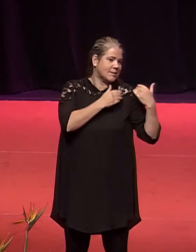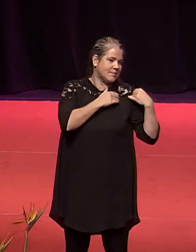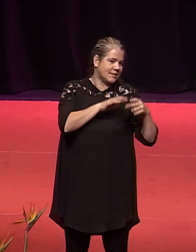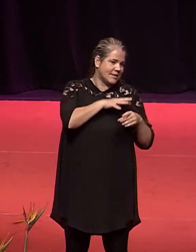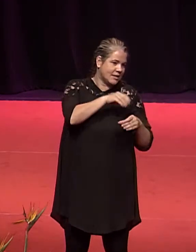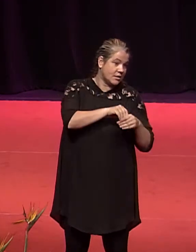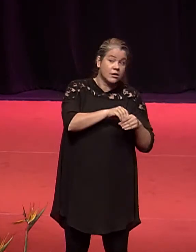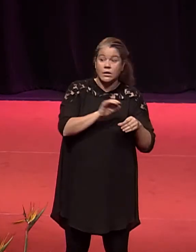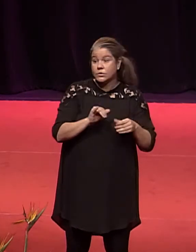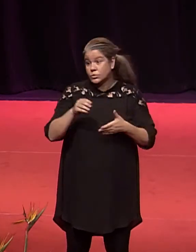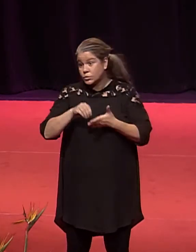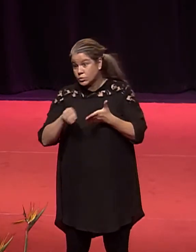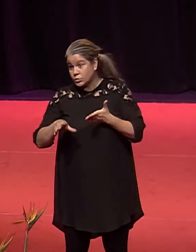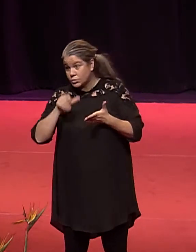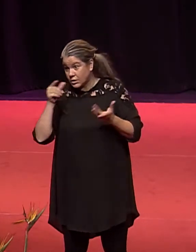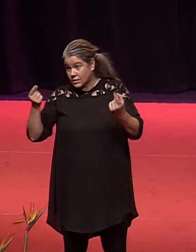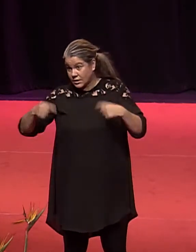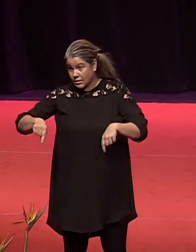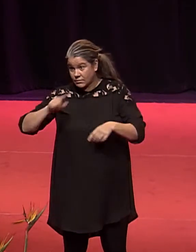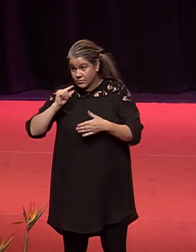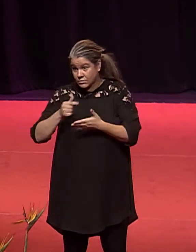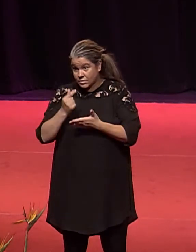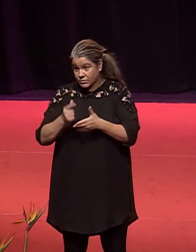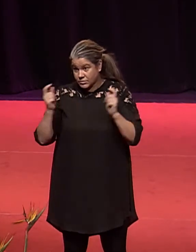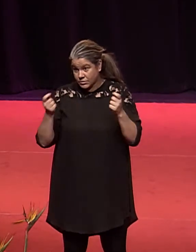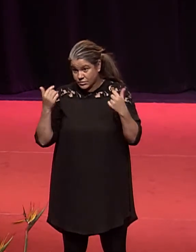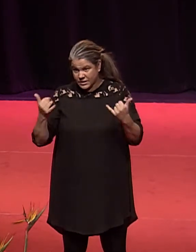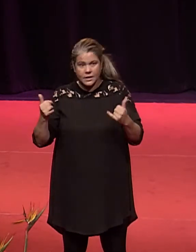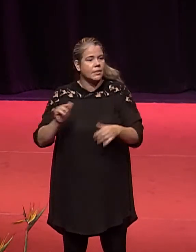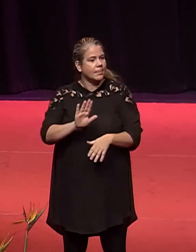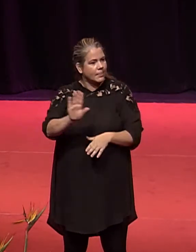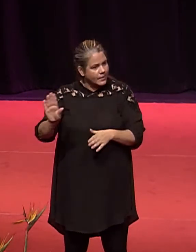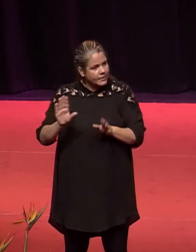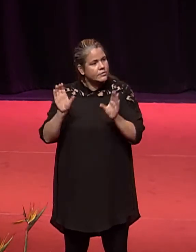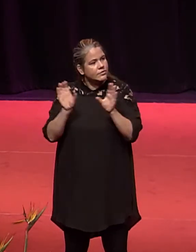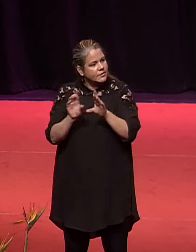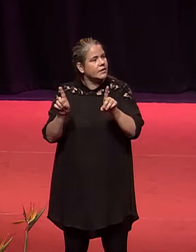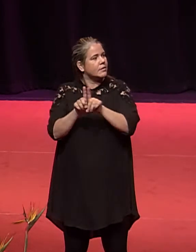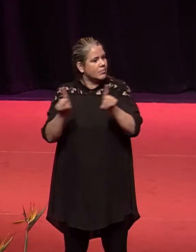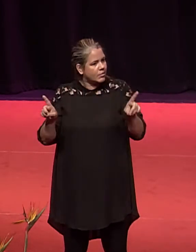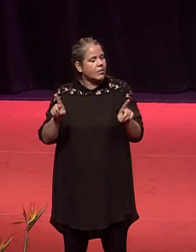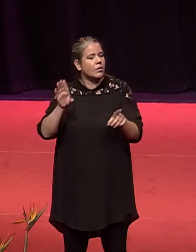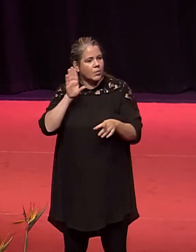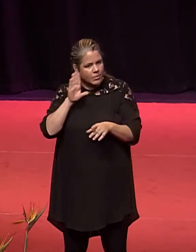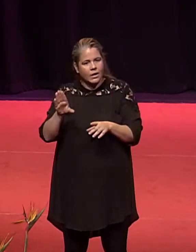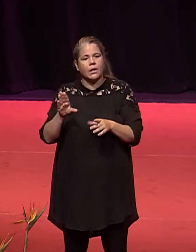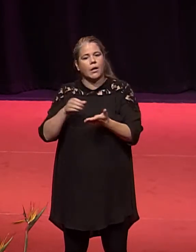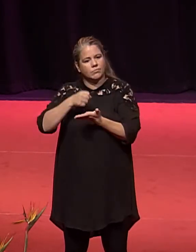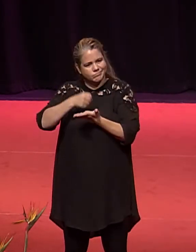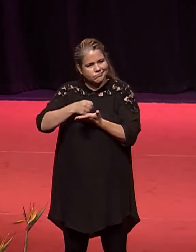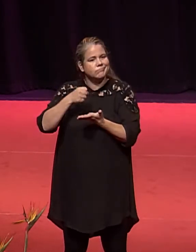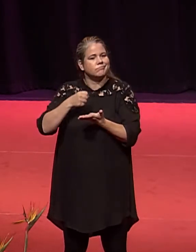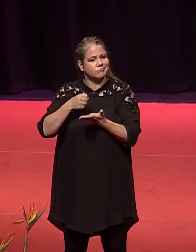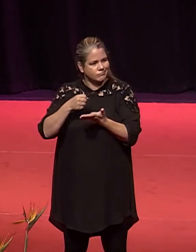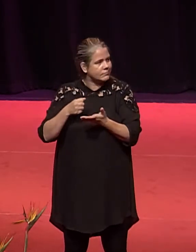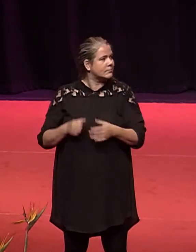behalf of those graduates not here today, I further request that their certificates and diplomas be conferred on them in